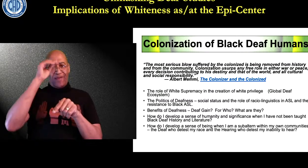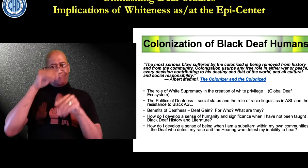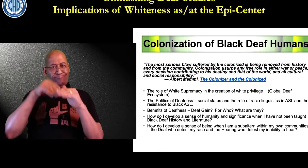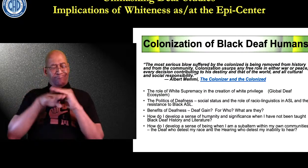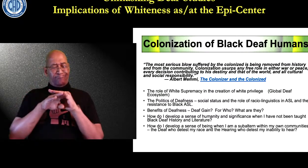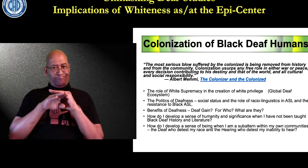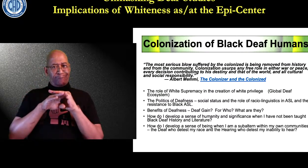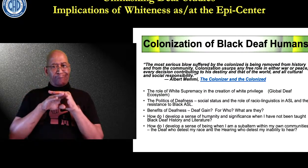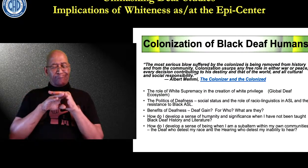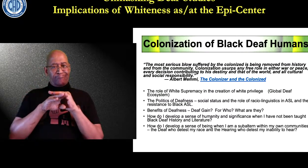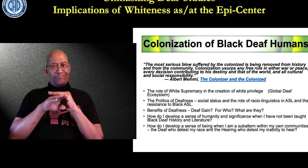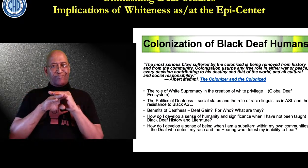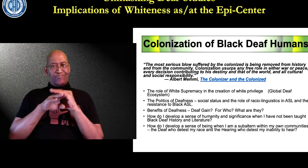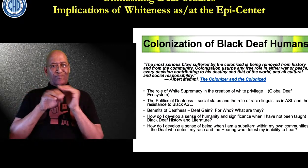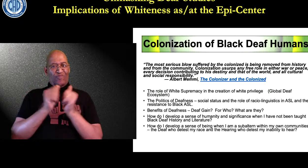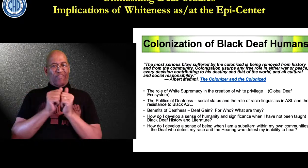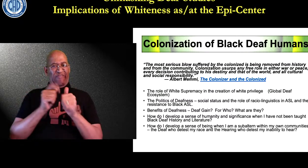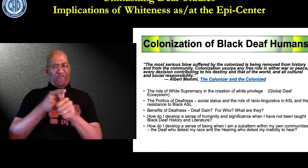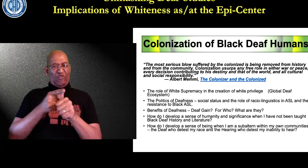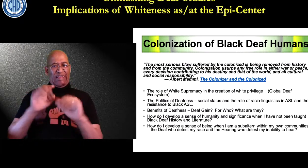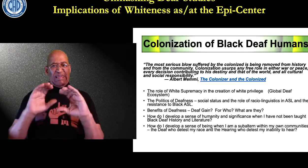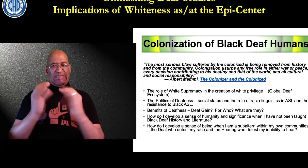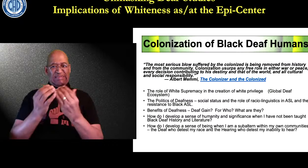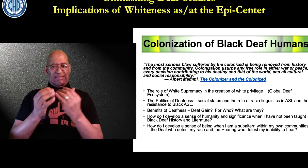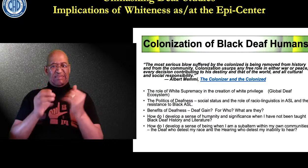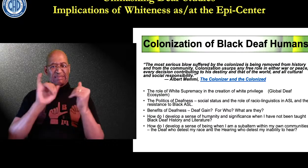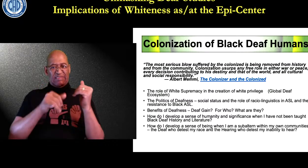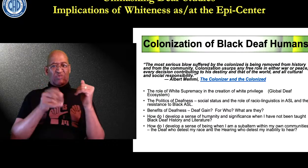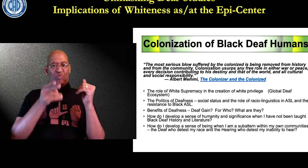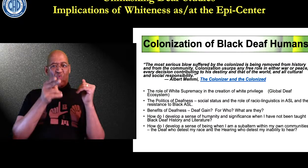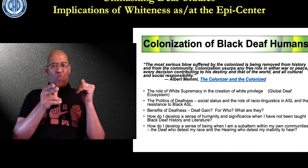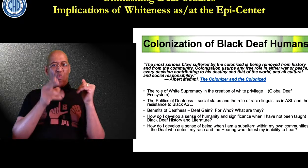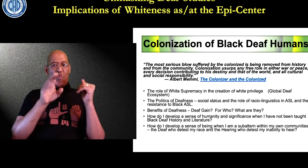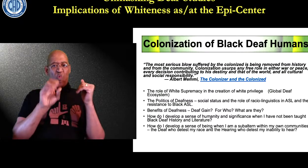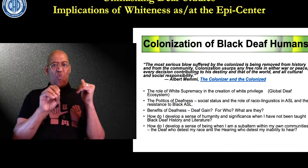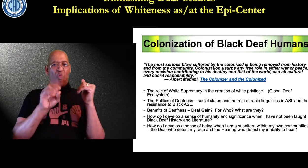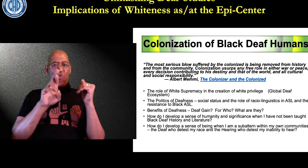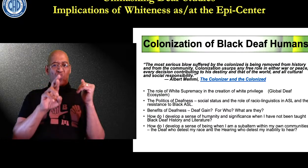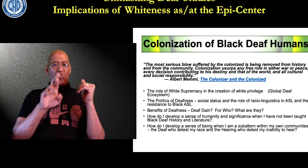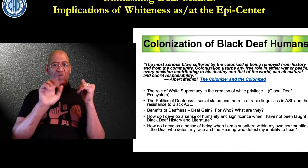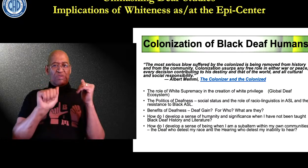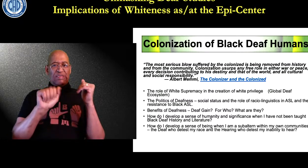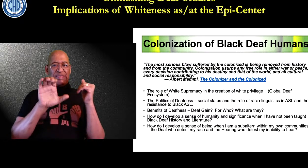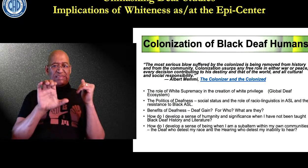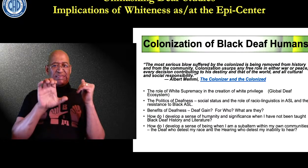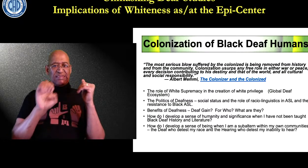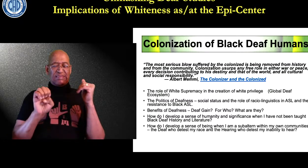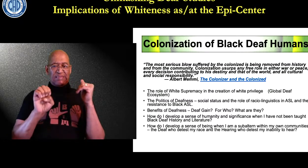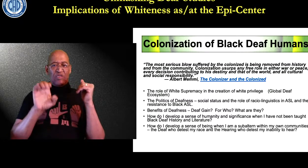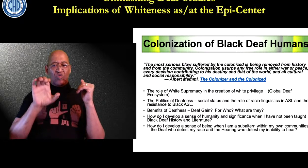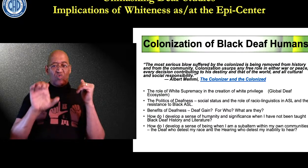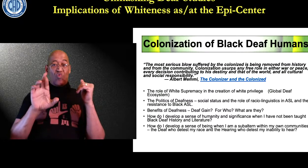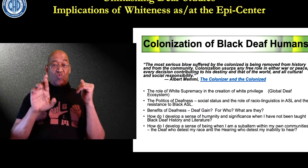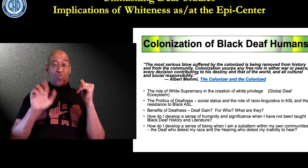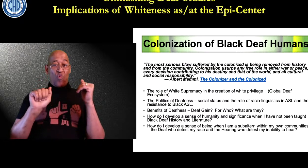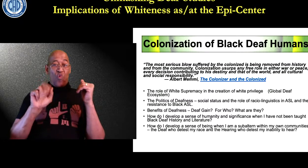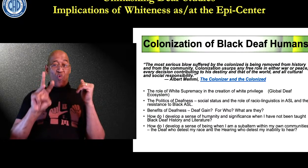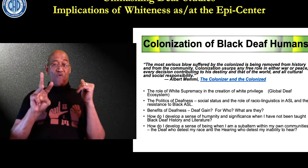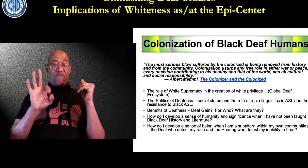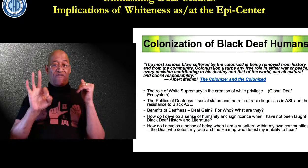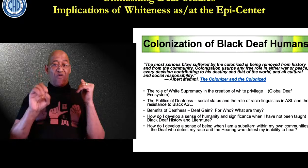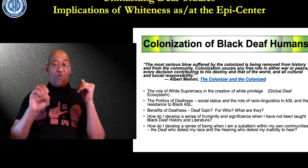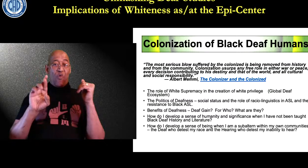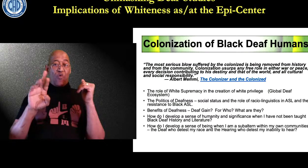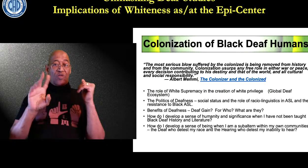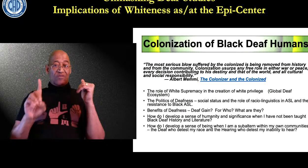Deaf was in 1818. And they did have Black deaf students. One young boy was in the first